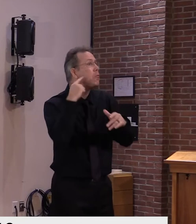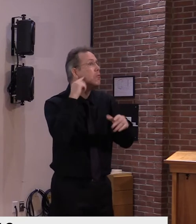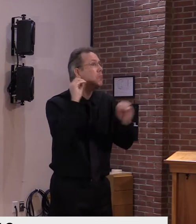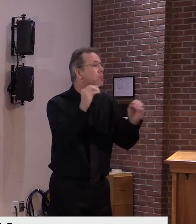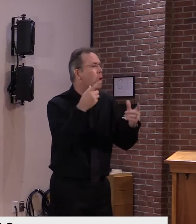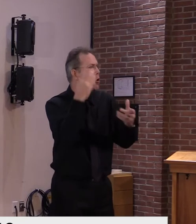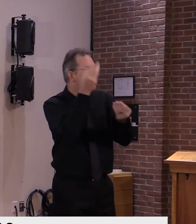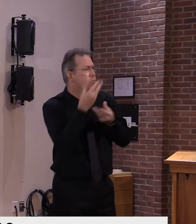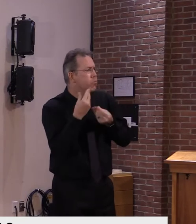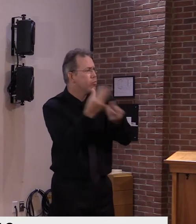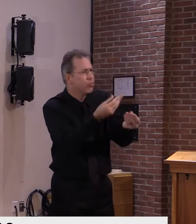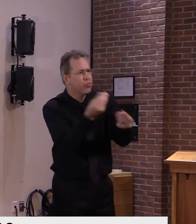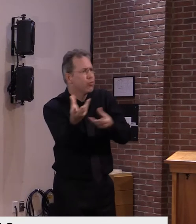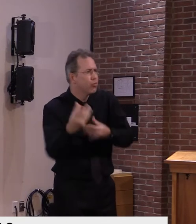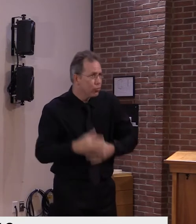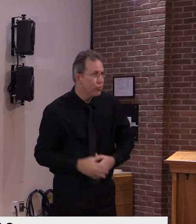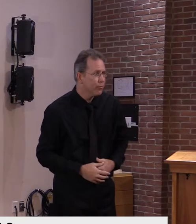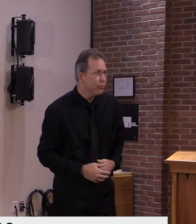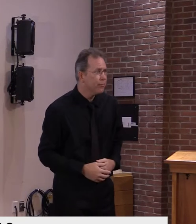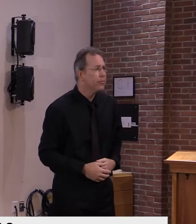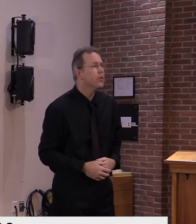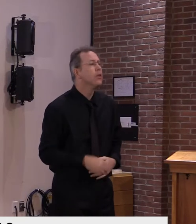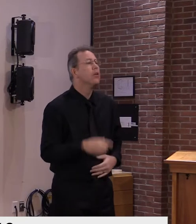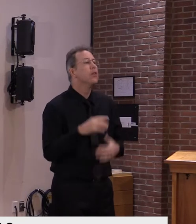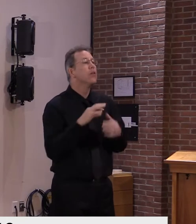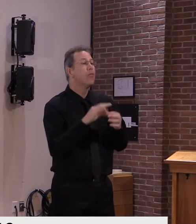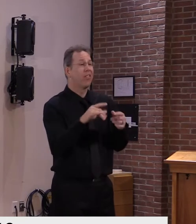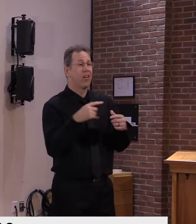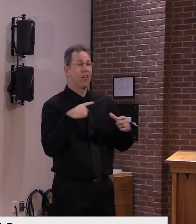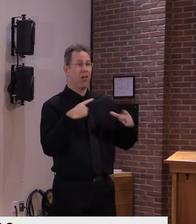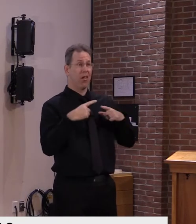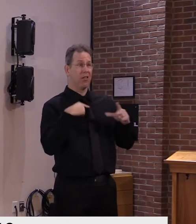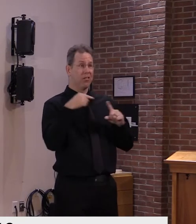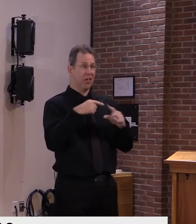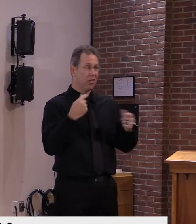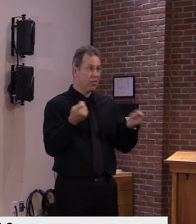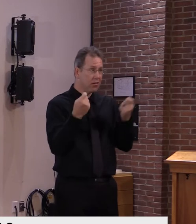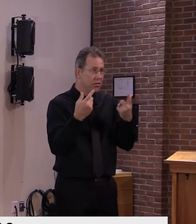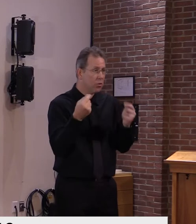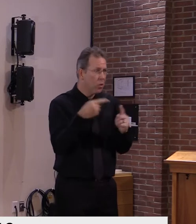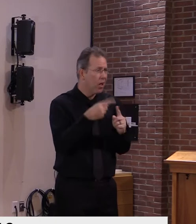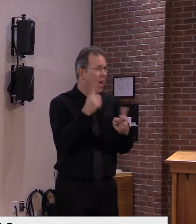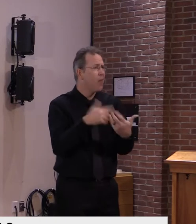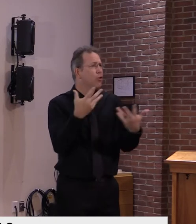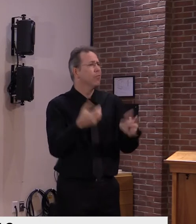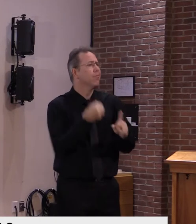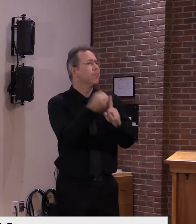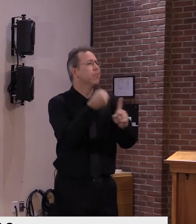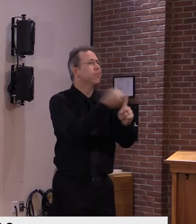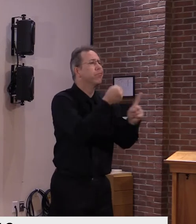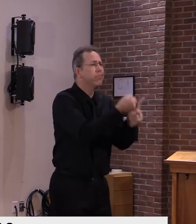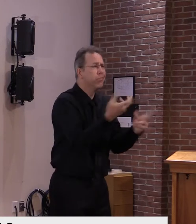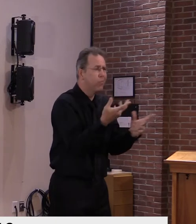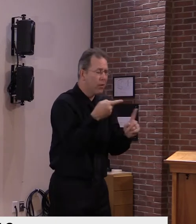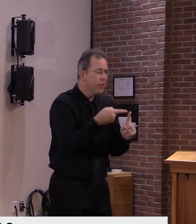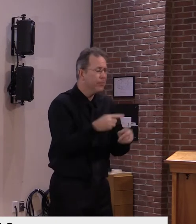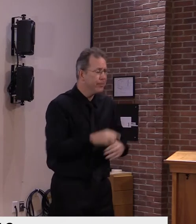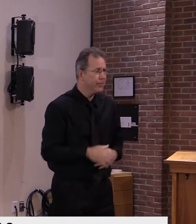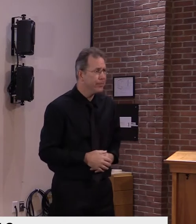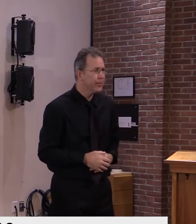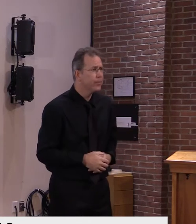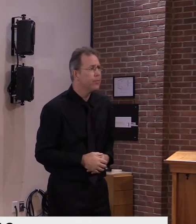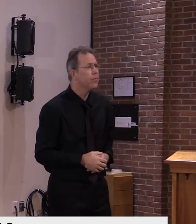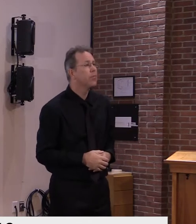Regarding the holiday and its potential impact on Vermont's future COVID case counts, I, like